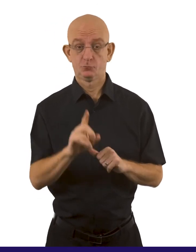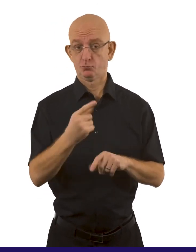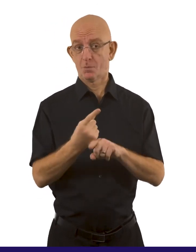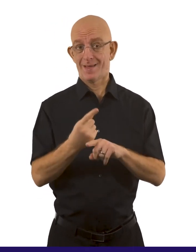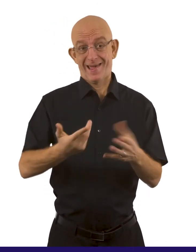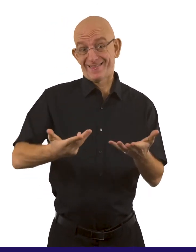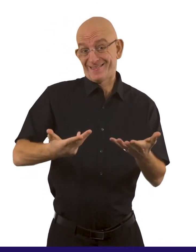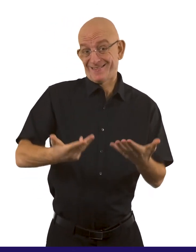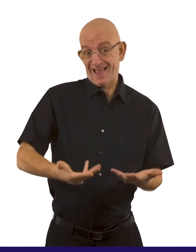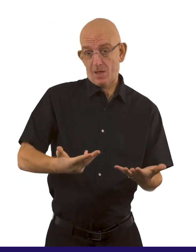Currently,